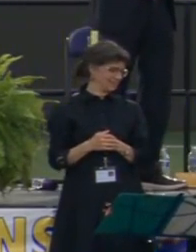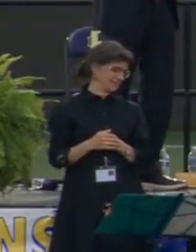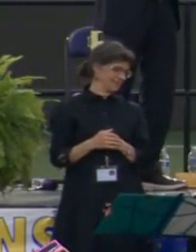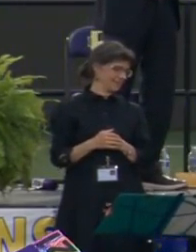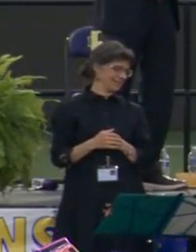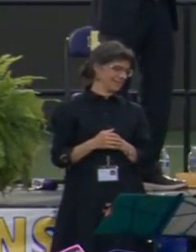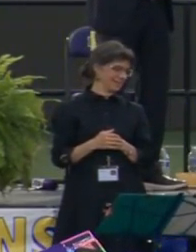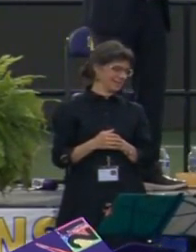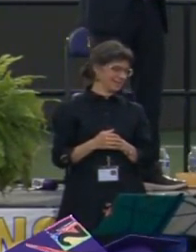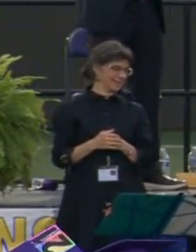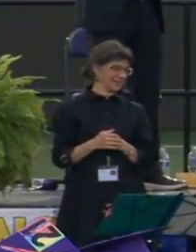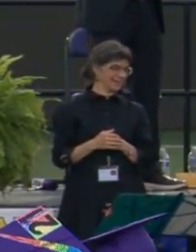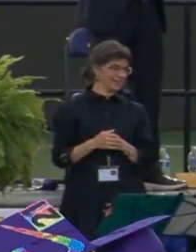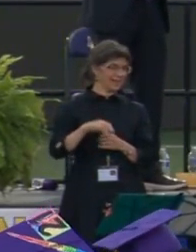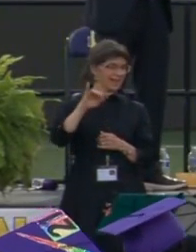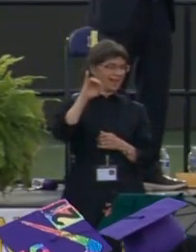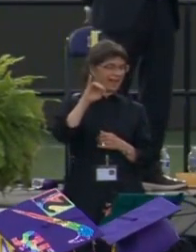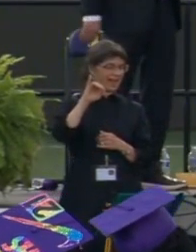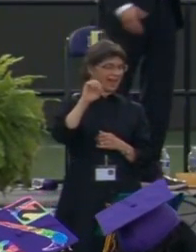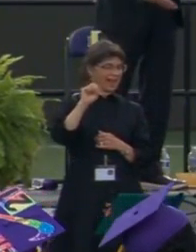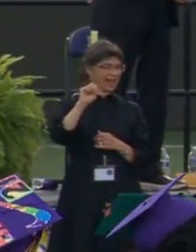Isaiah Adrian Crabb.